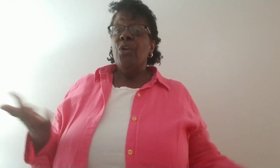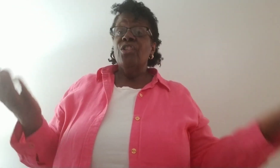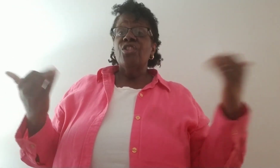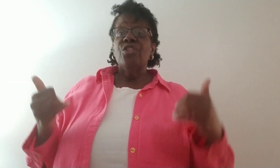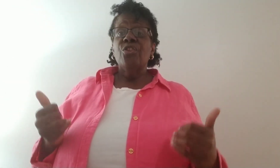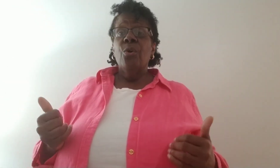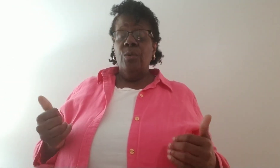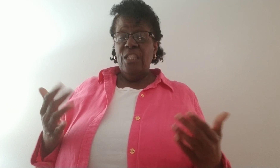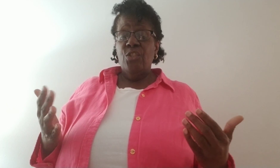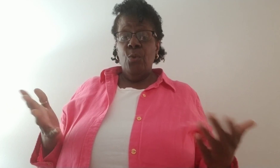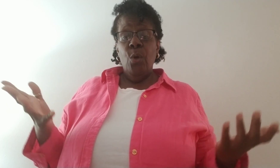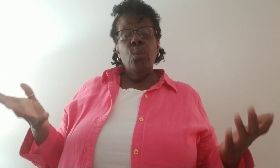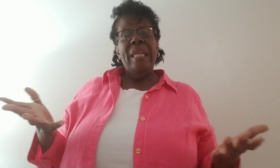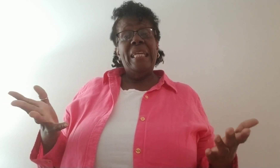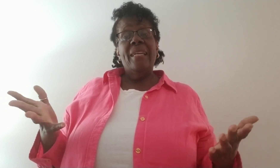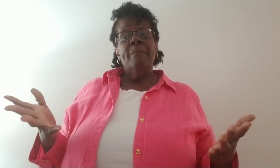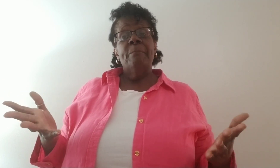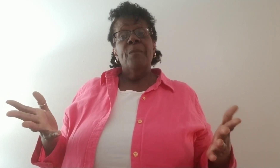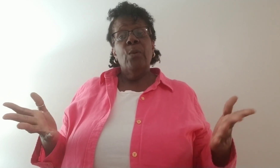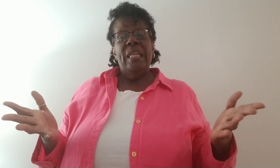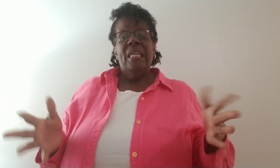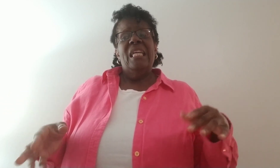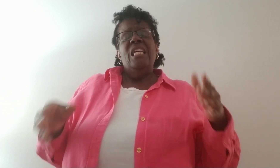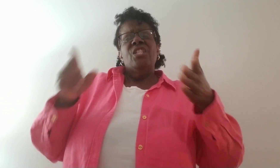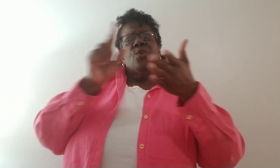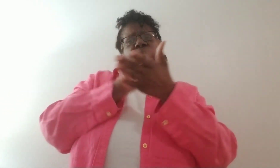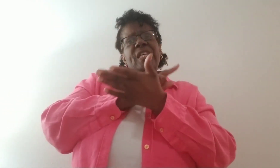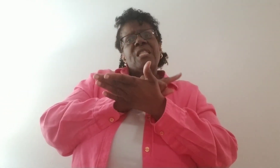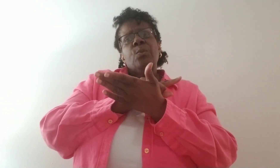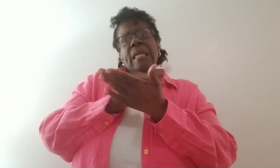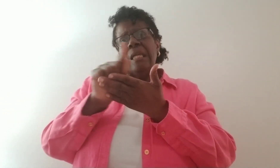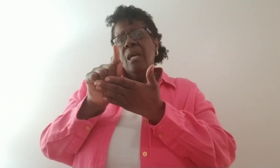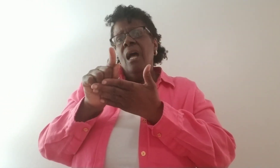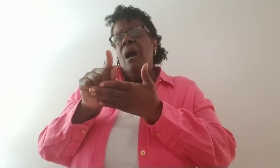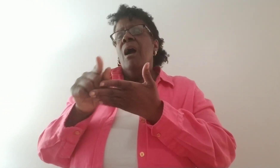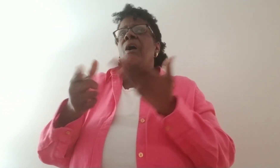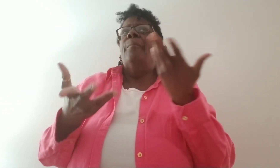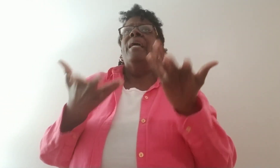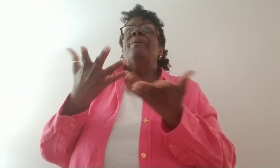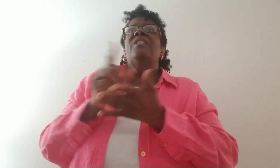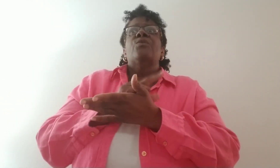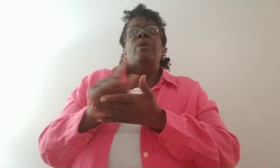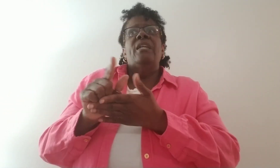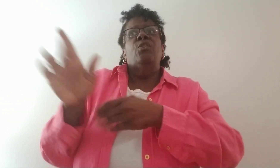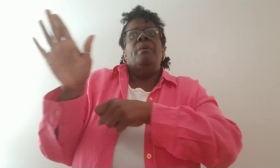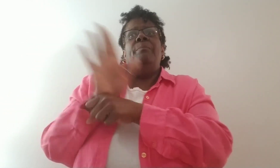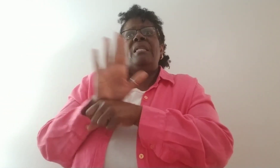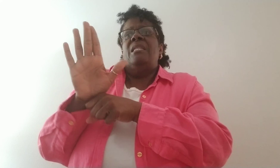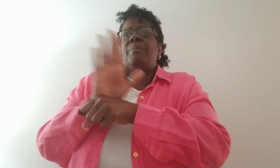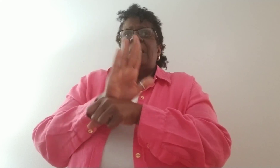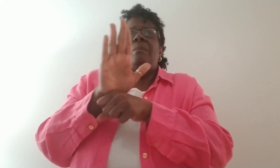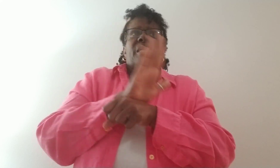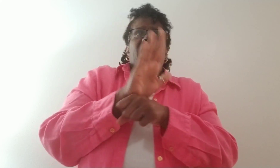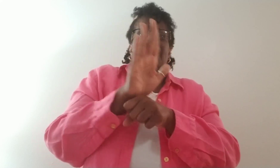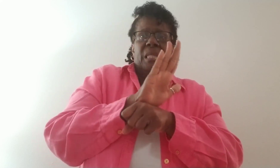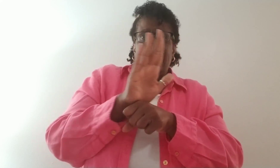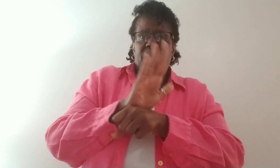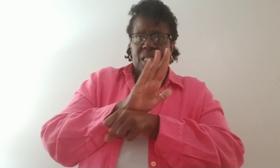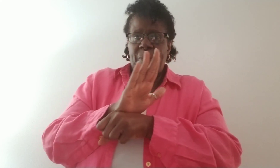to show, let's do week. Week. So this week, oh, maybe this week you've been busy, busy, busy, busy, busy.